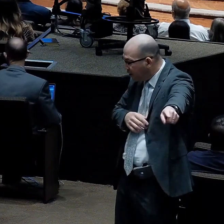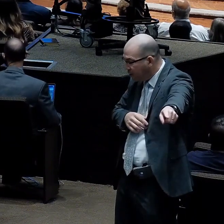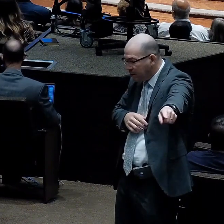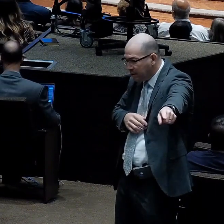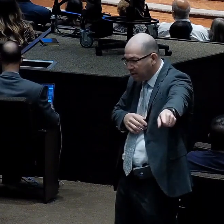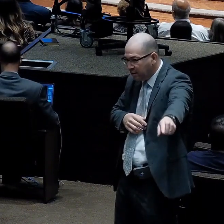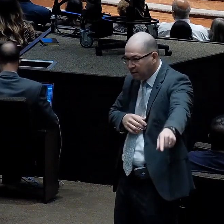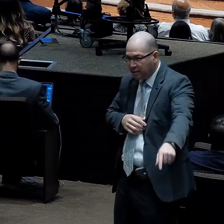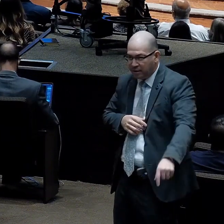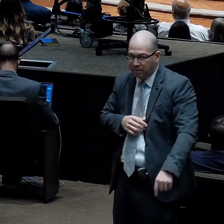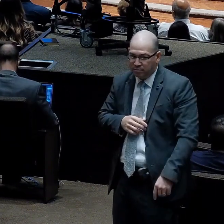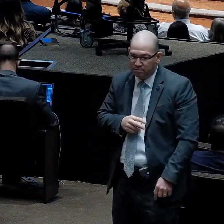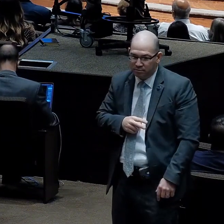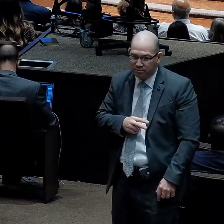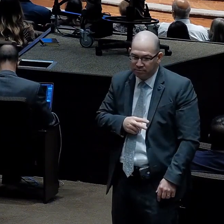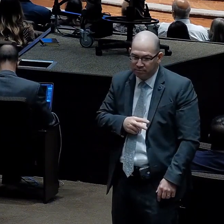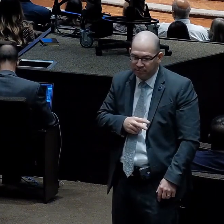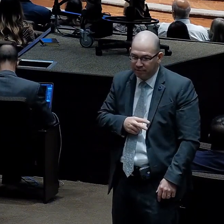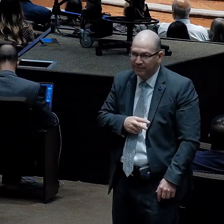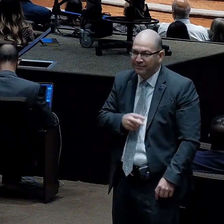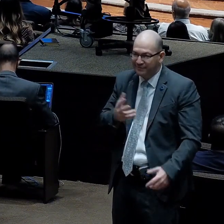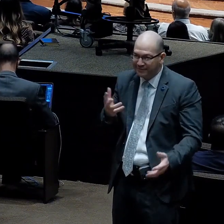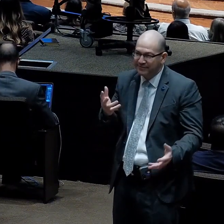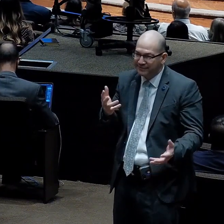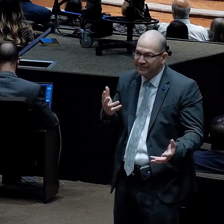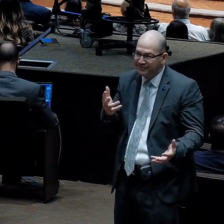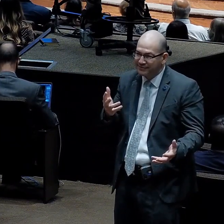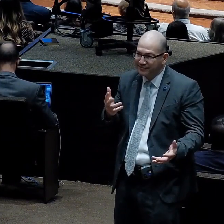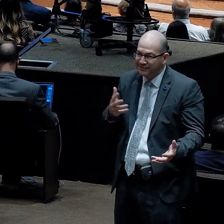And Matthew found an advocate. He found a very good advocate.